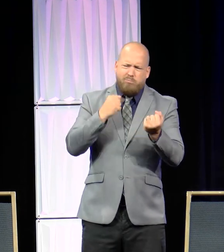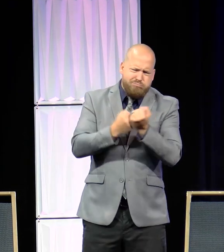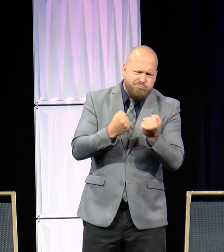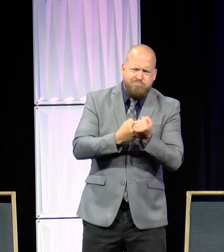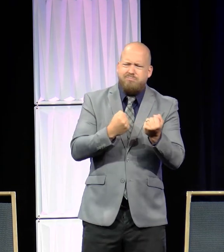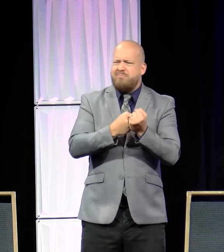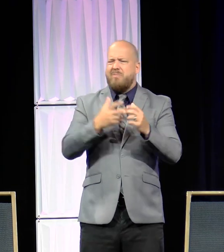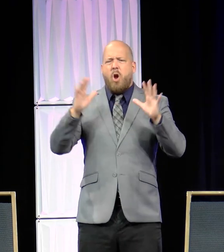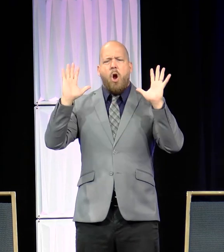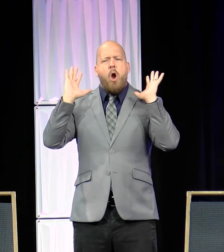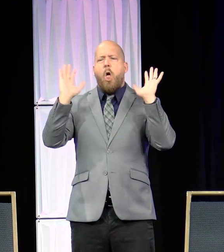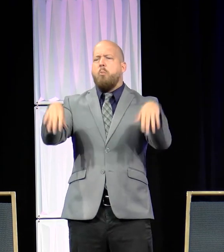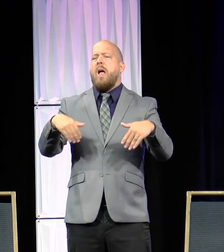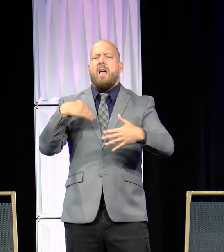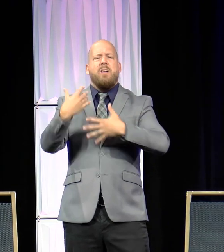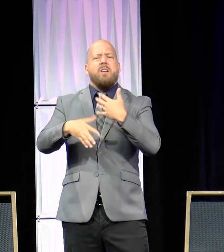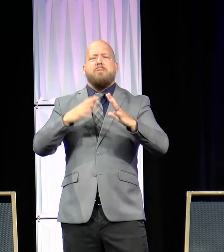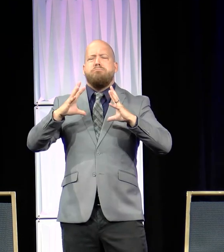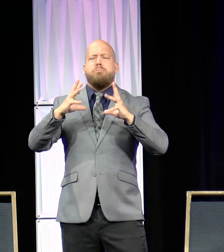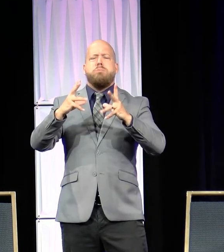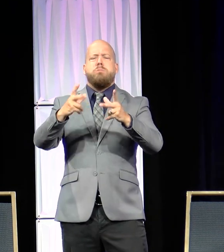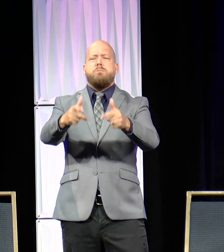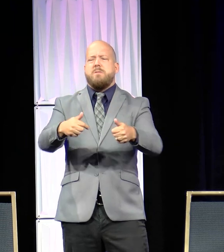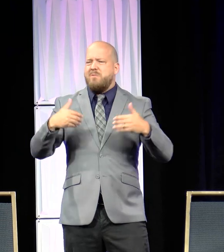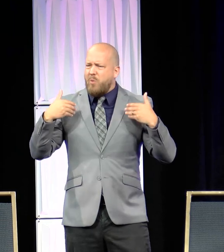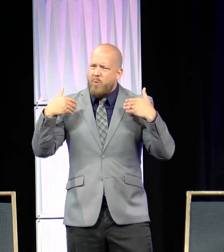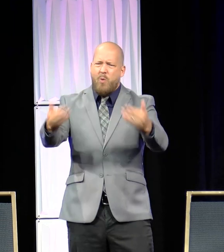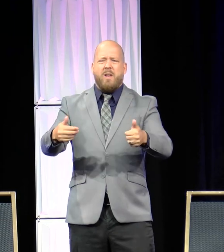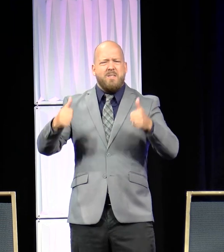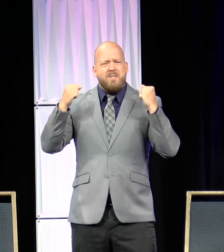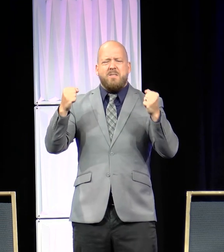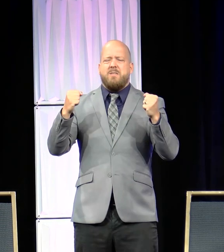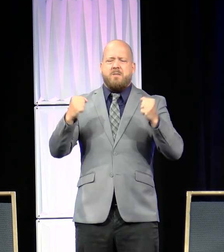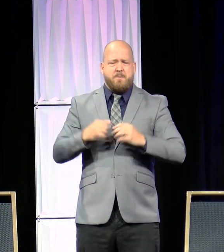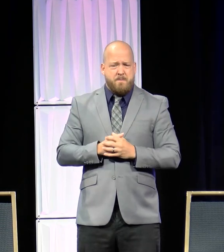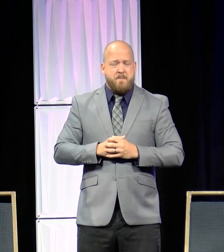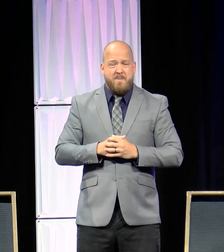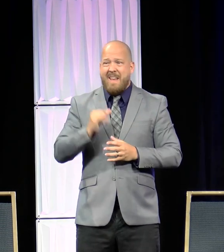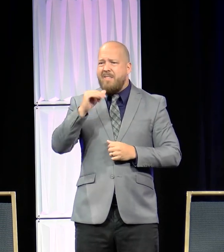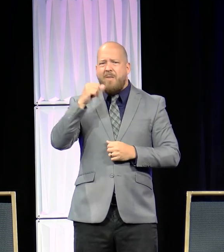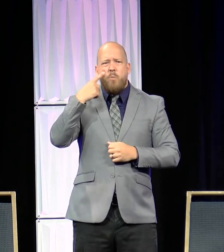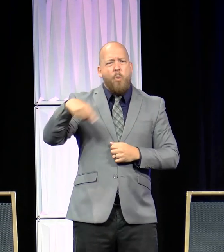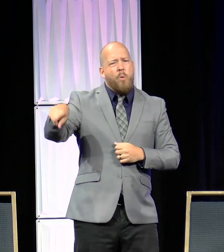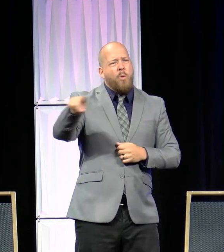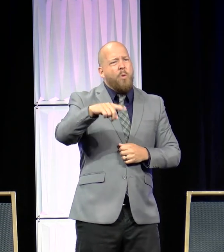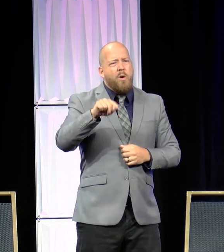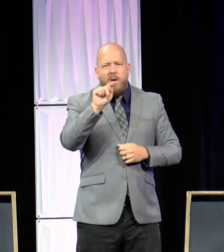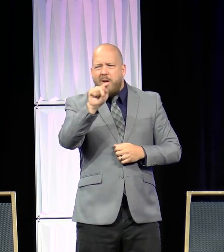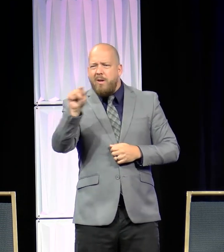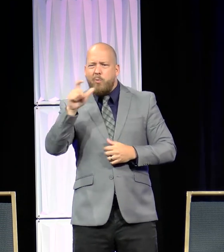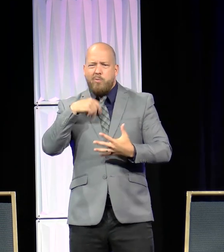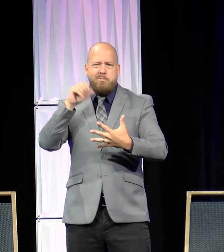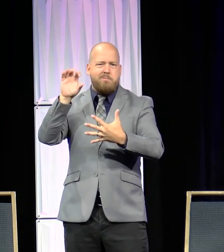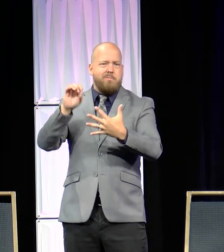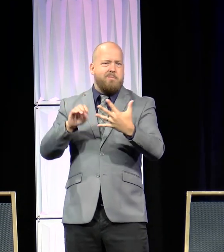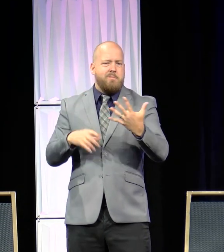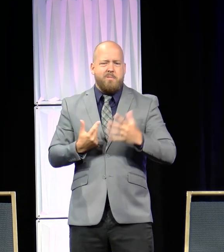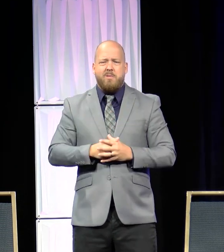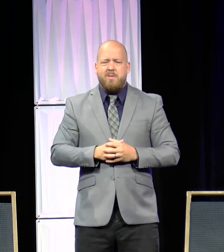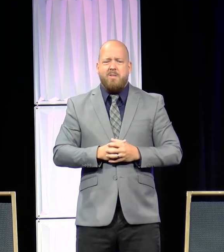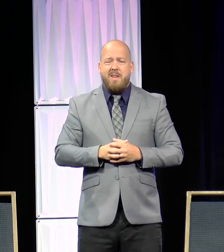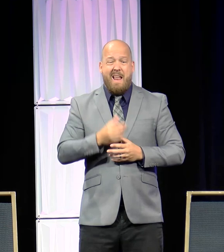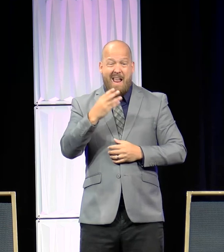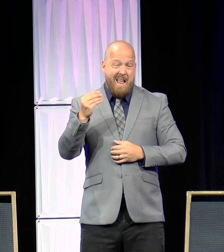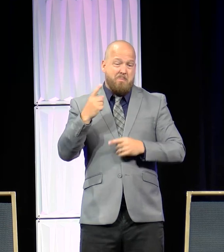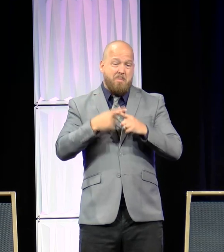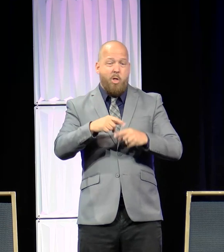happen. So if it wasn't for these sisters, if it wasn't for black and brown women, I truly believe there would be no